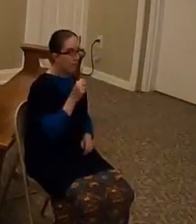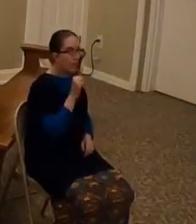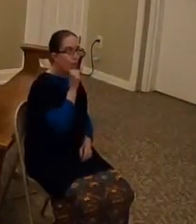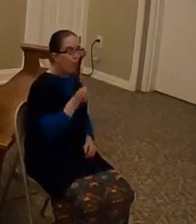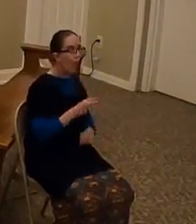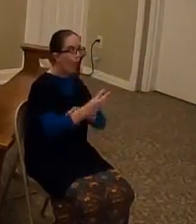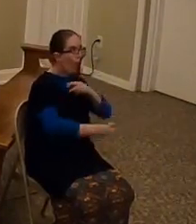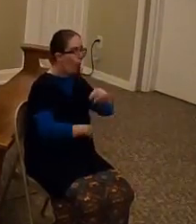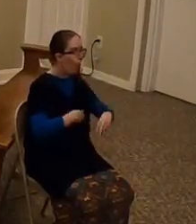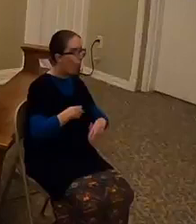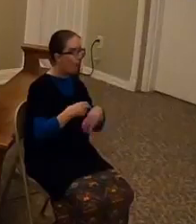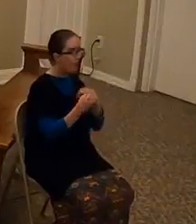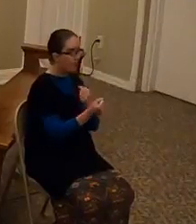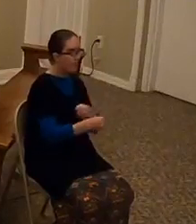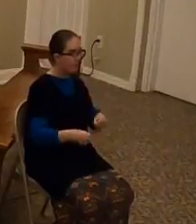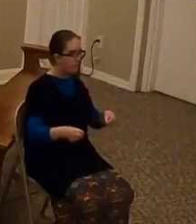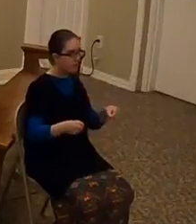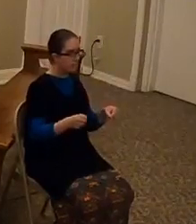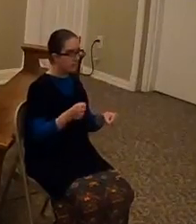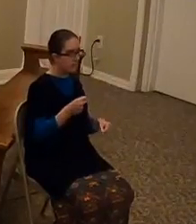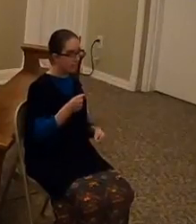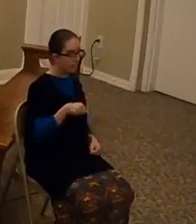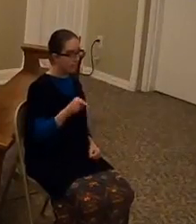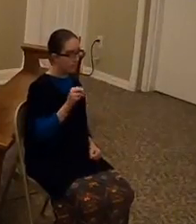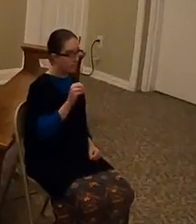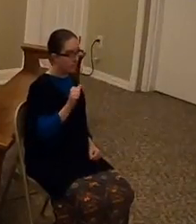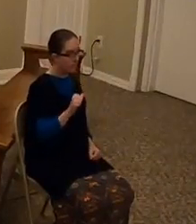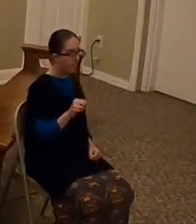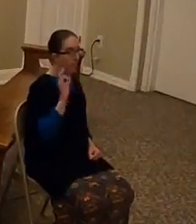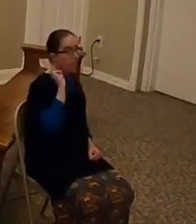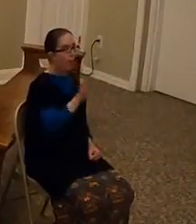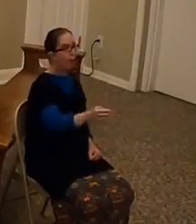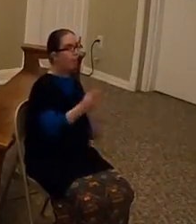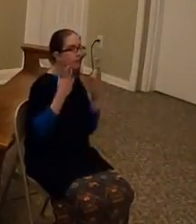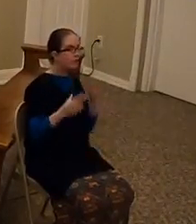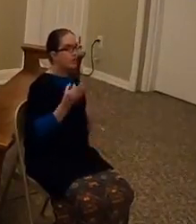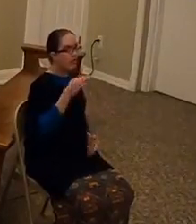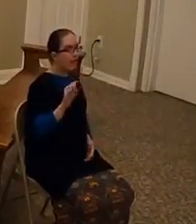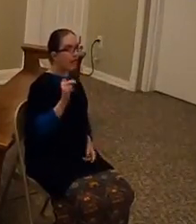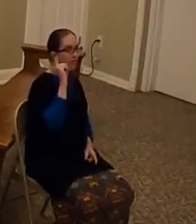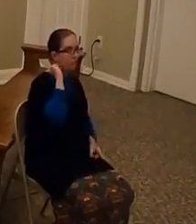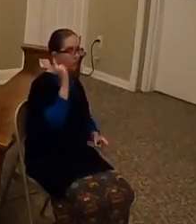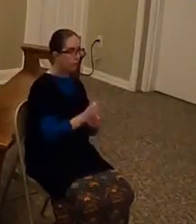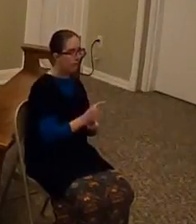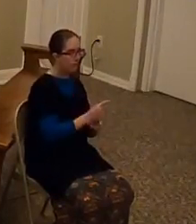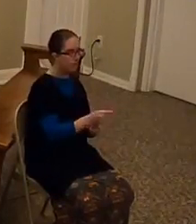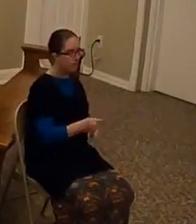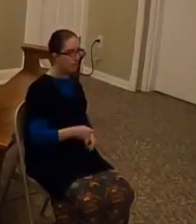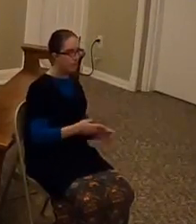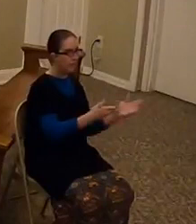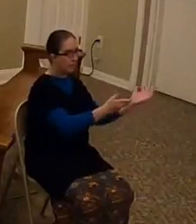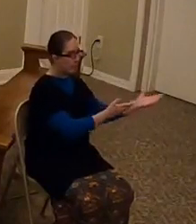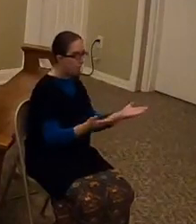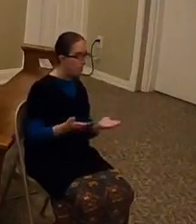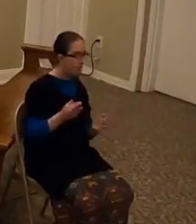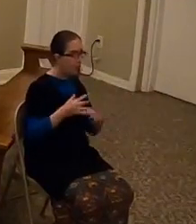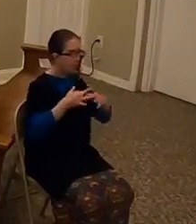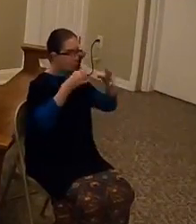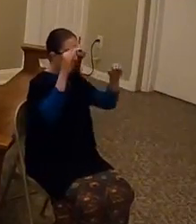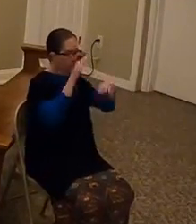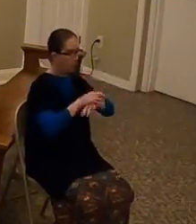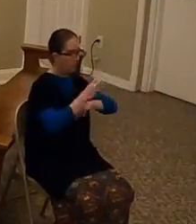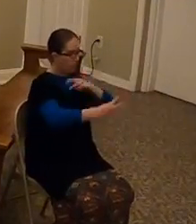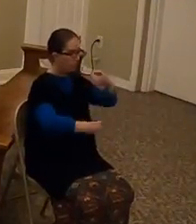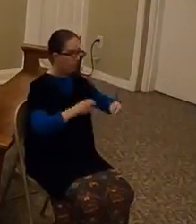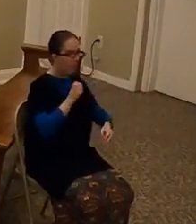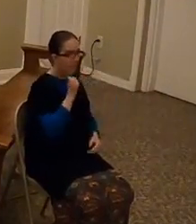world, but saved Noah, the eighth person, a preacher of righteousness, bringing in the flood upon the world of